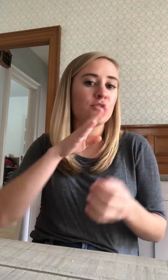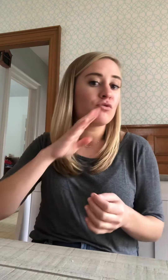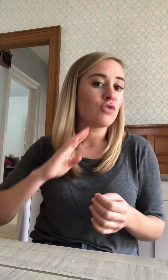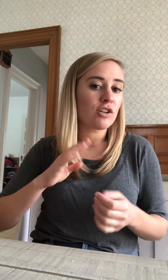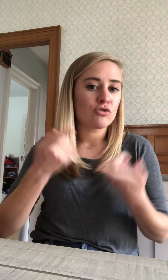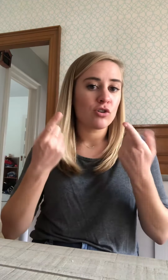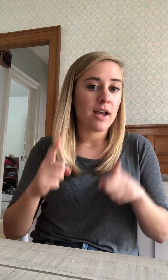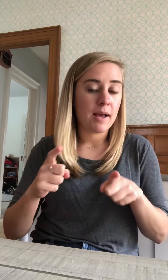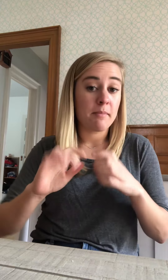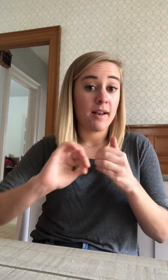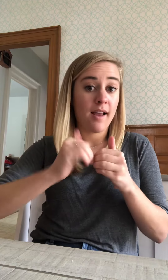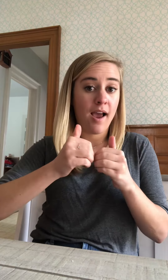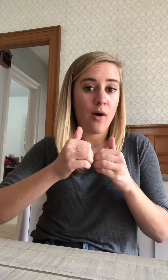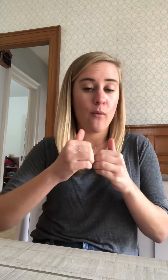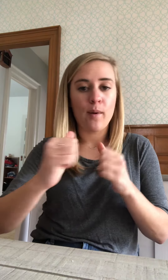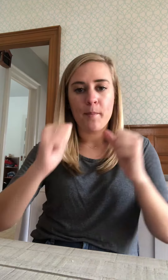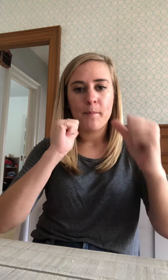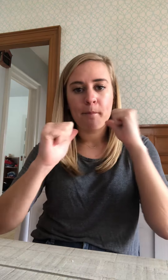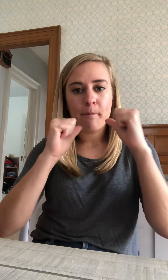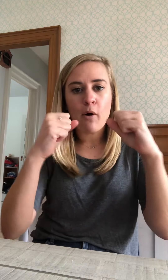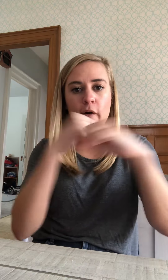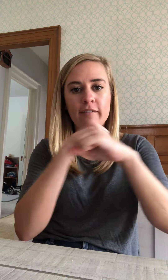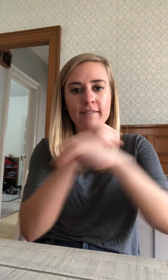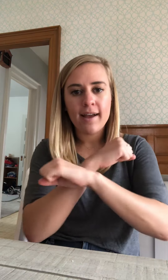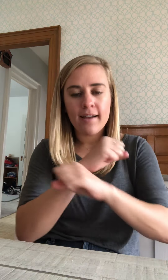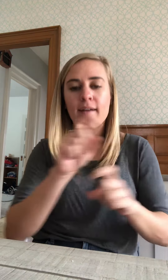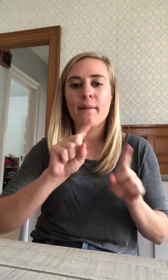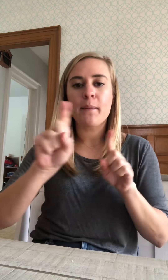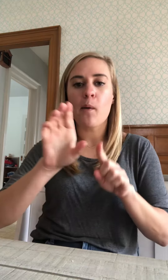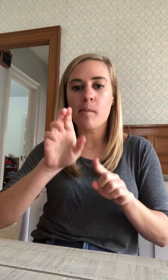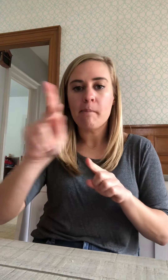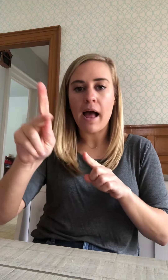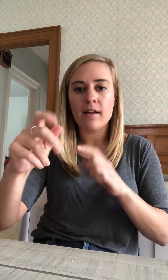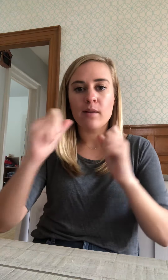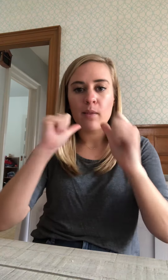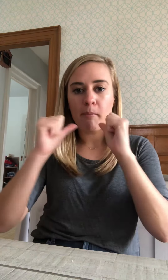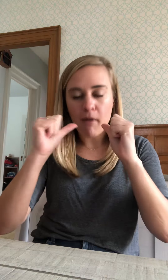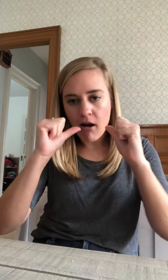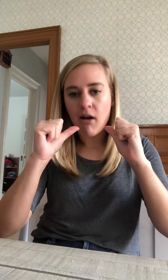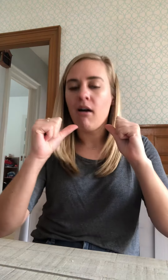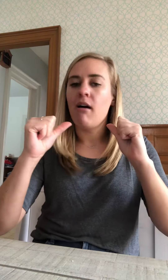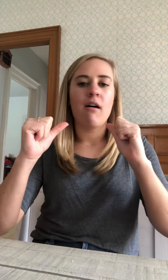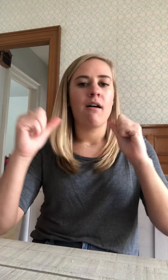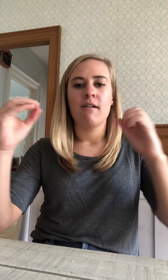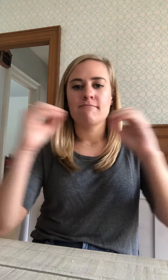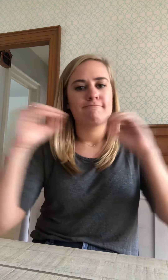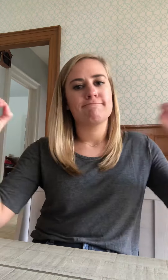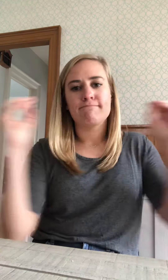and you gotta believe this guy goes back and gets somebody upset, they're gonna grab onto this thing and pound him even harder.